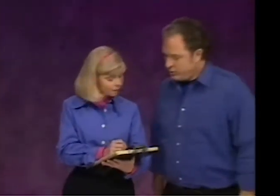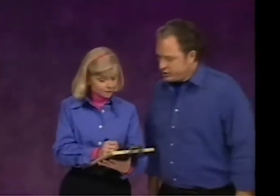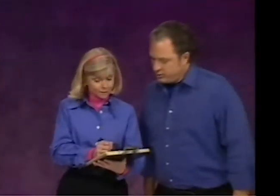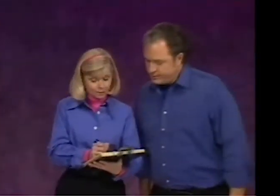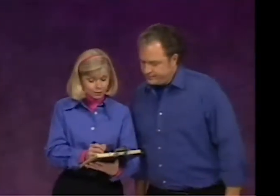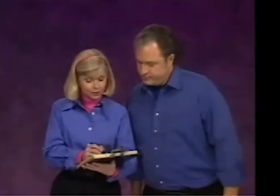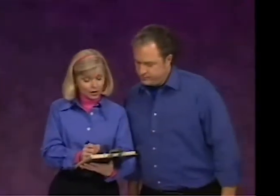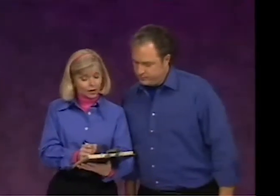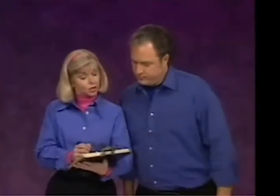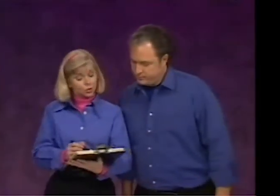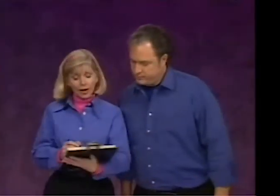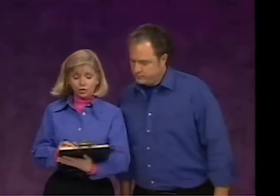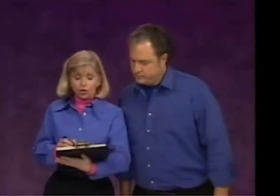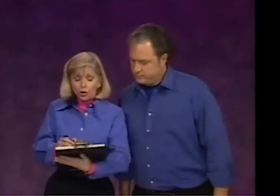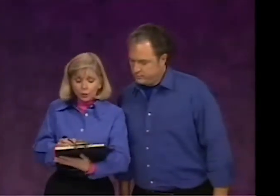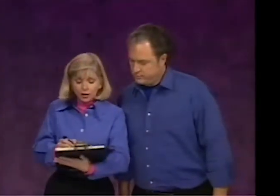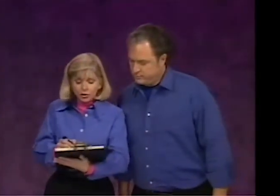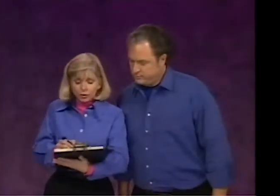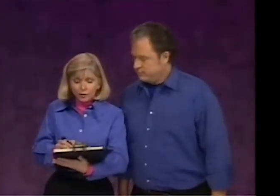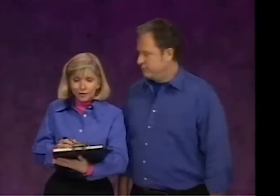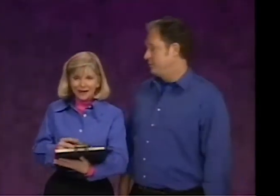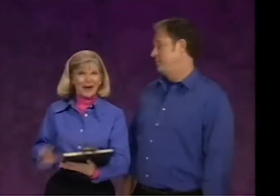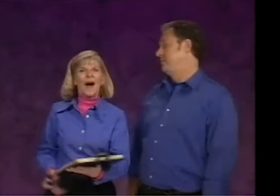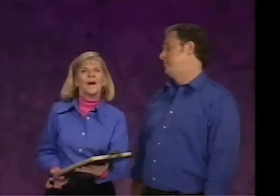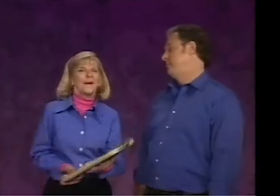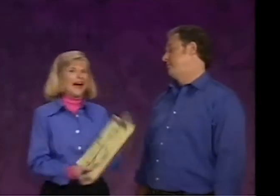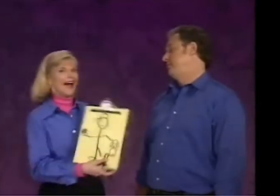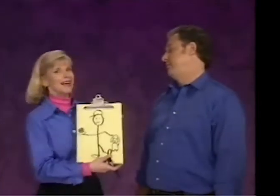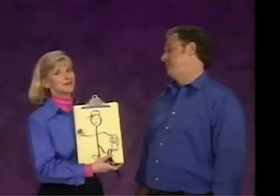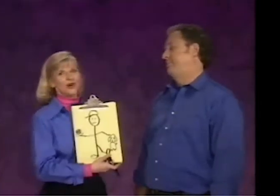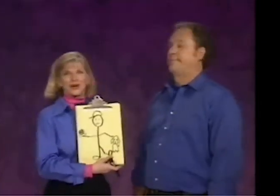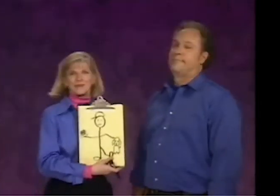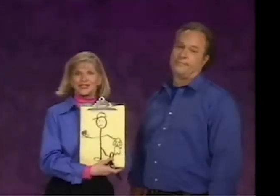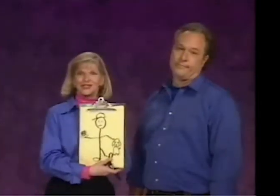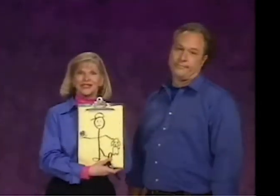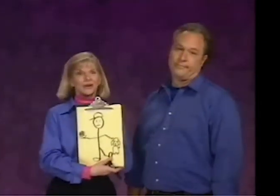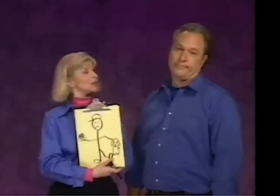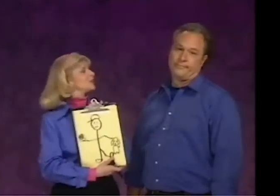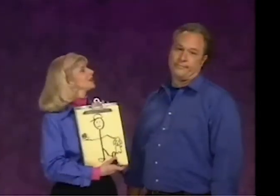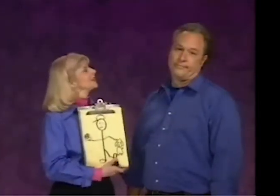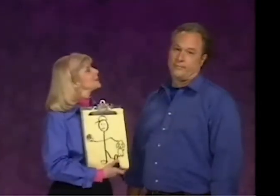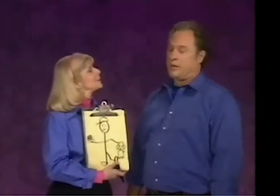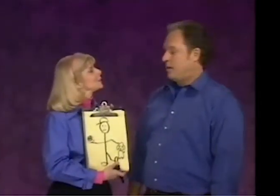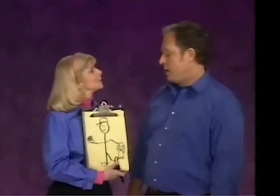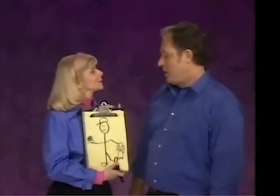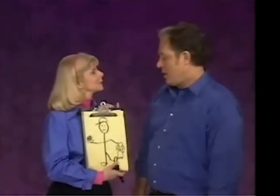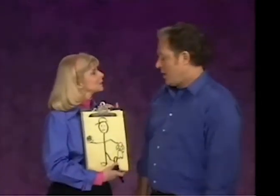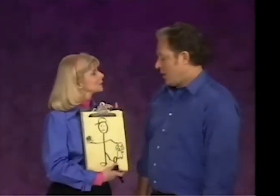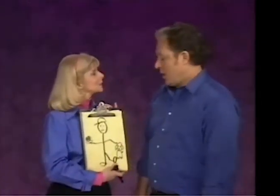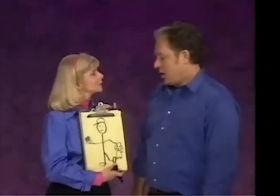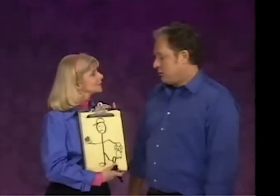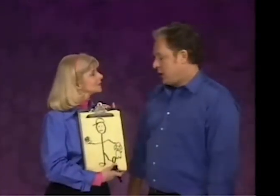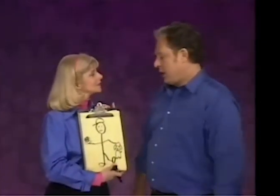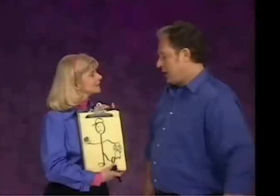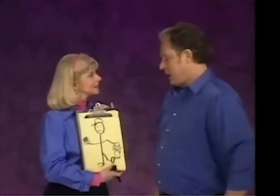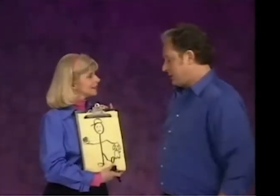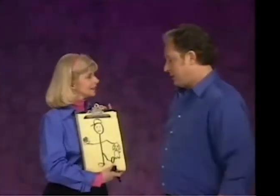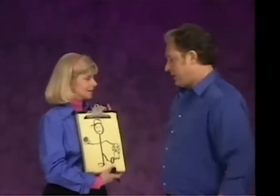What you doing? Do I have to draw you a picture? Oh, I am drawing a picture. What do you think? Okay, let's